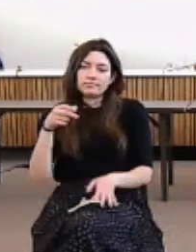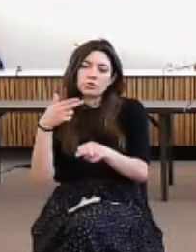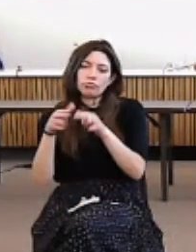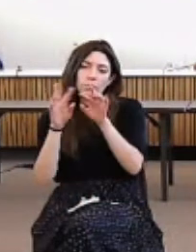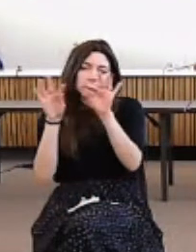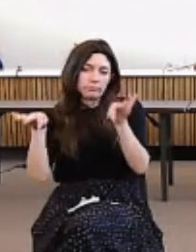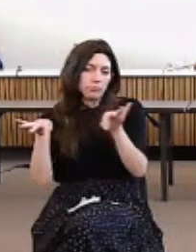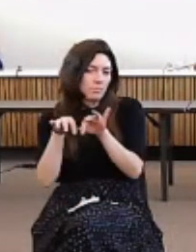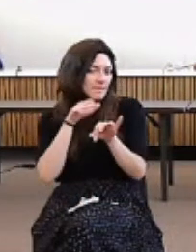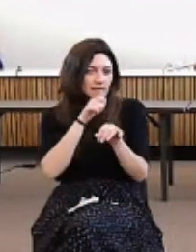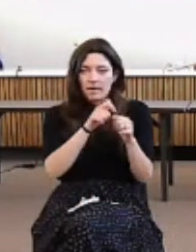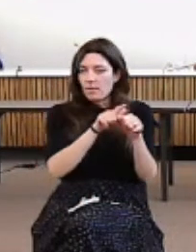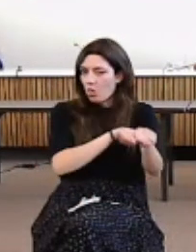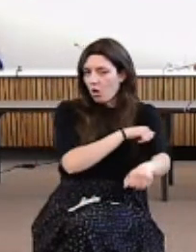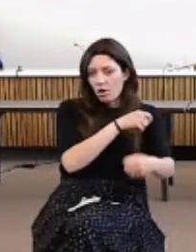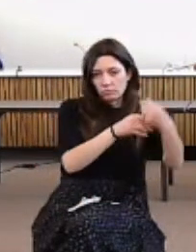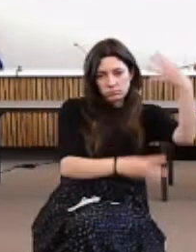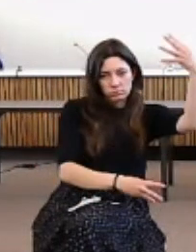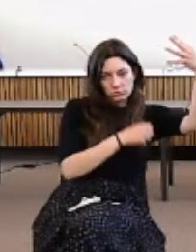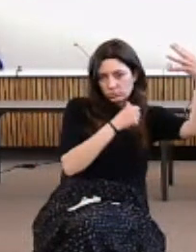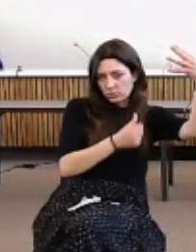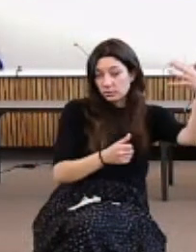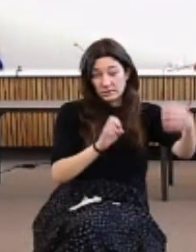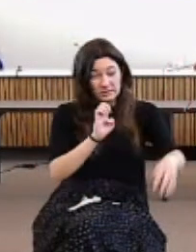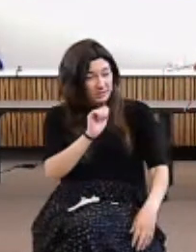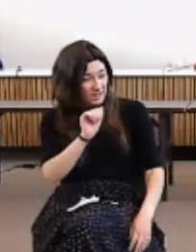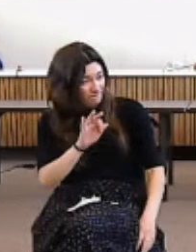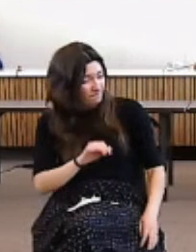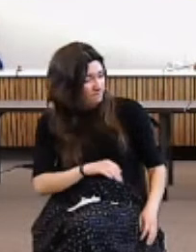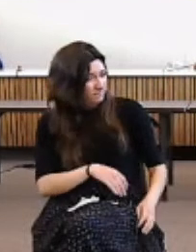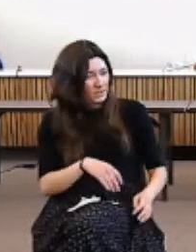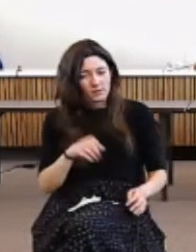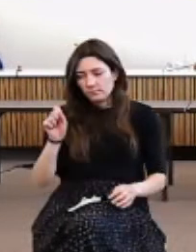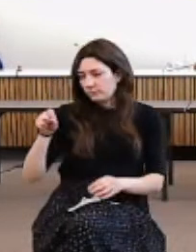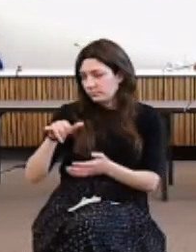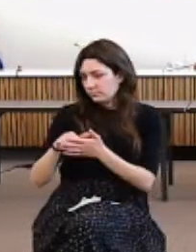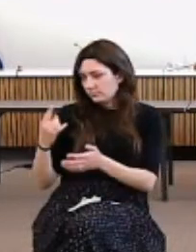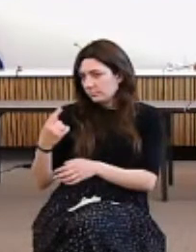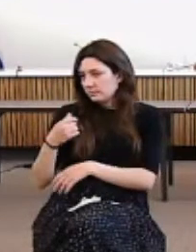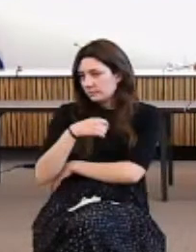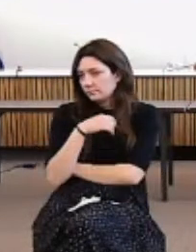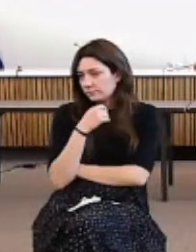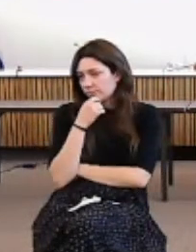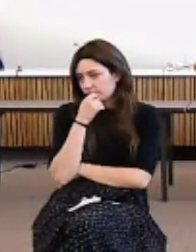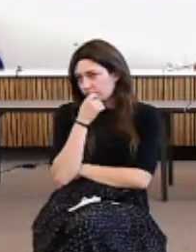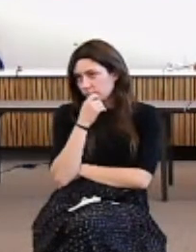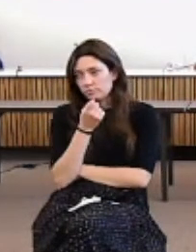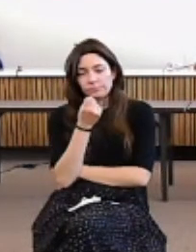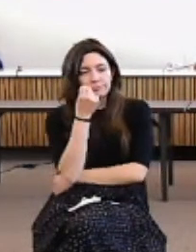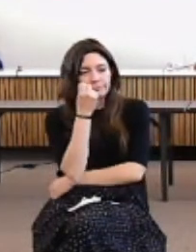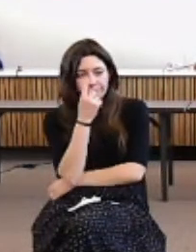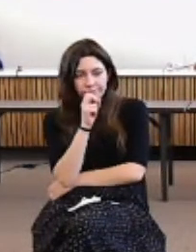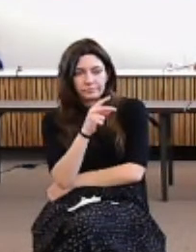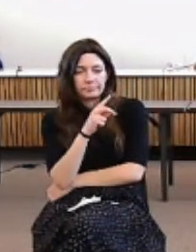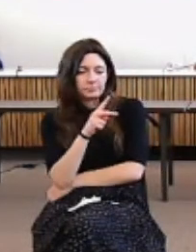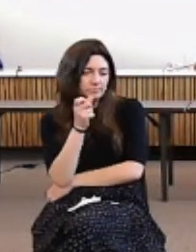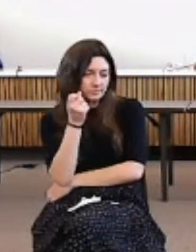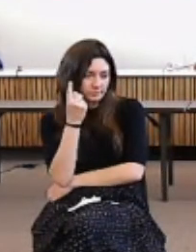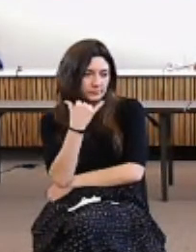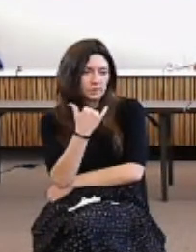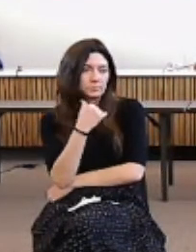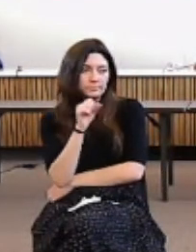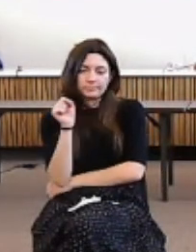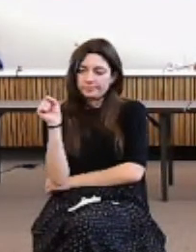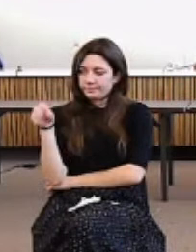not the long form you're used to. It's on the bottom of The the. EAF? Yep. Yeah, Okay, gotcha. that's on why the first it's, page.